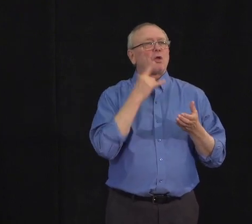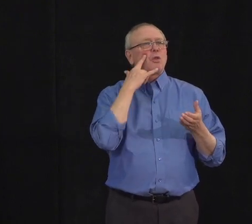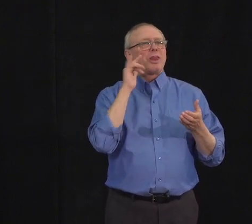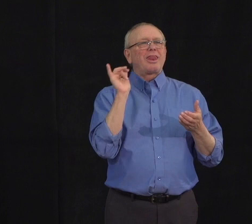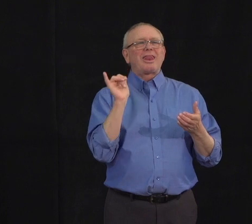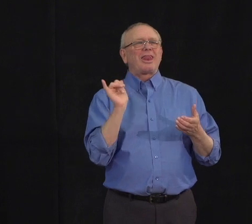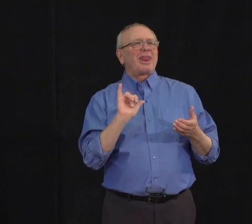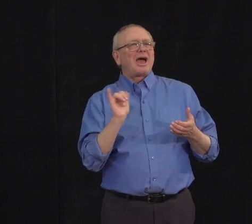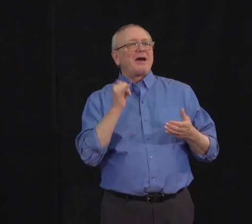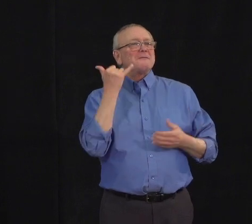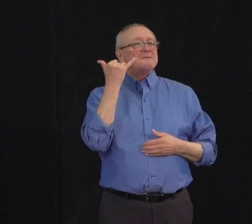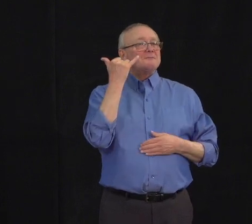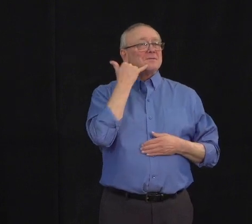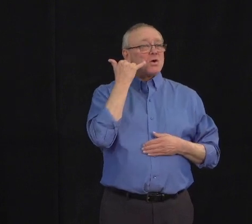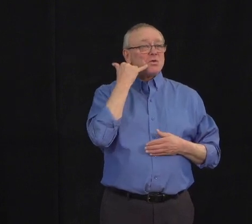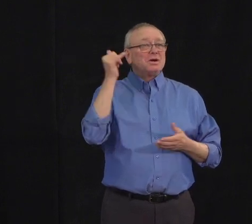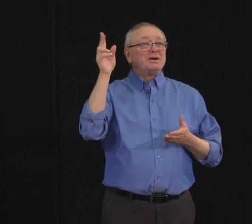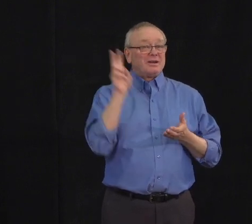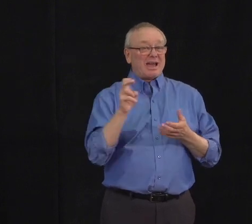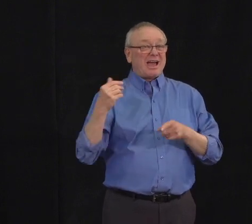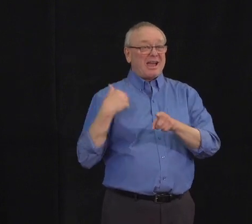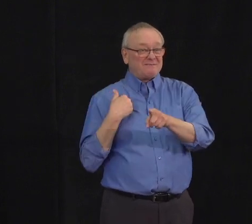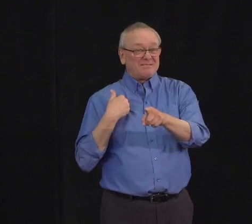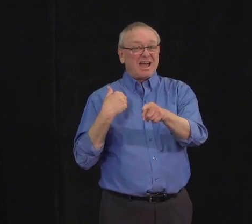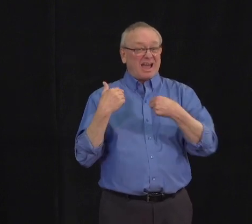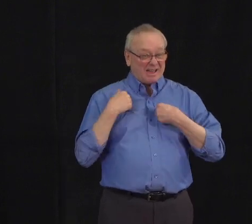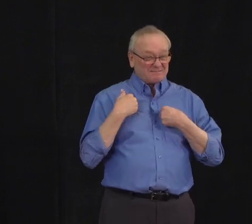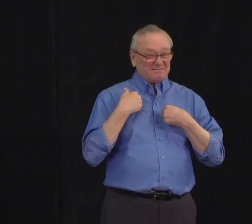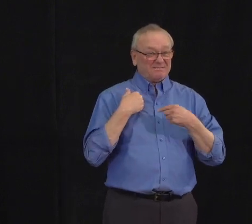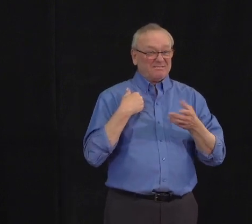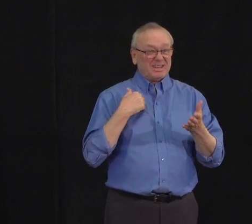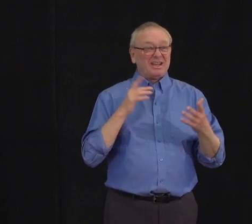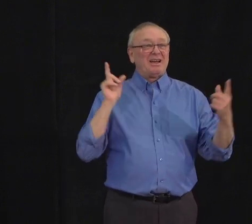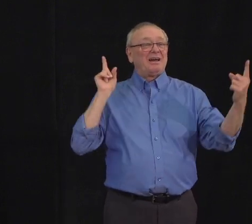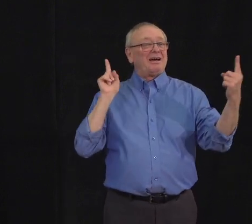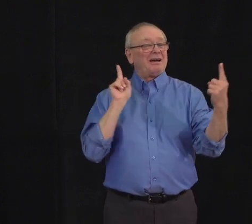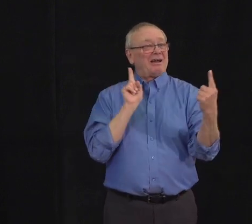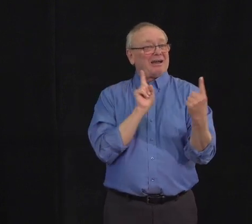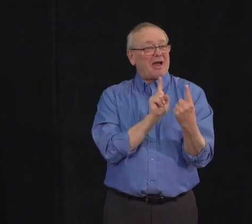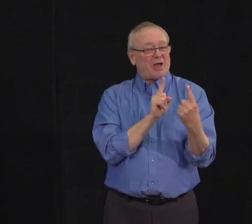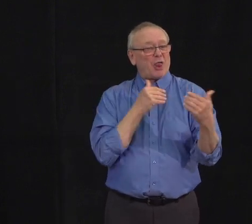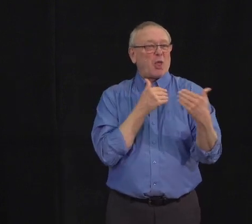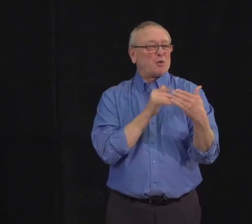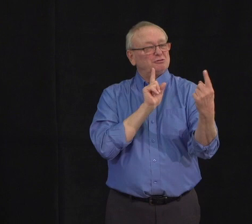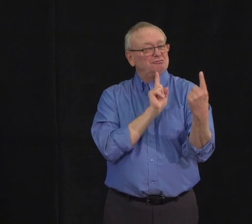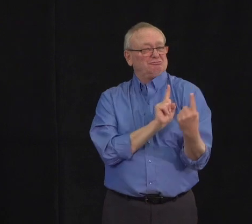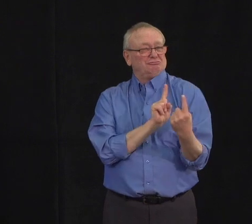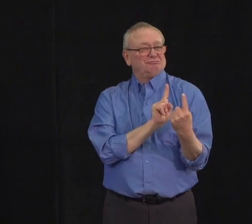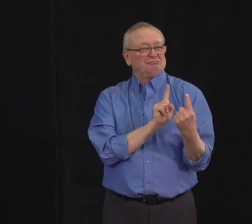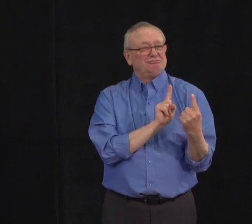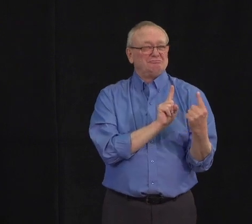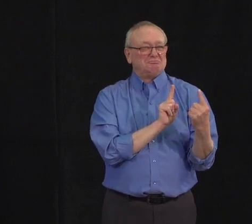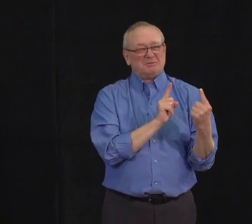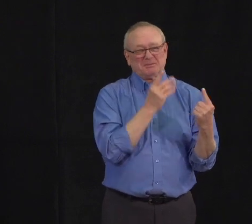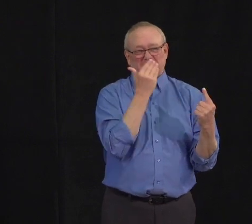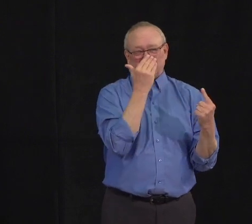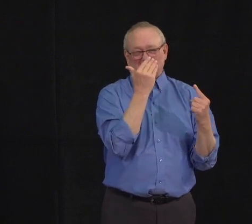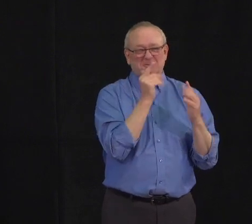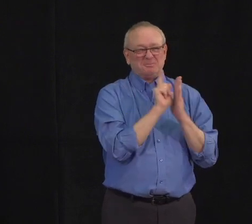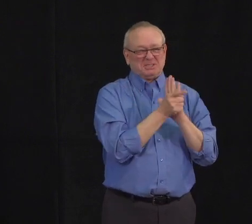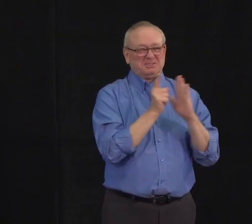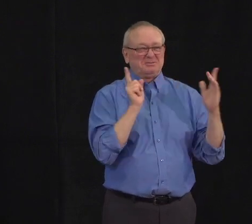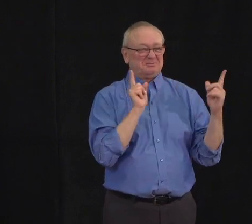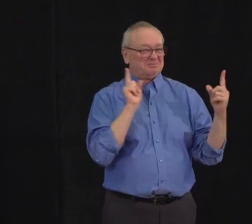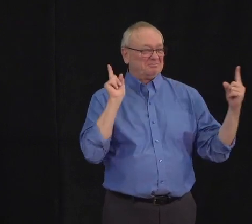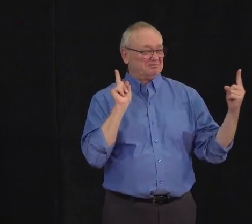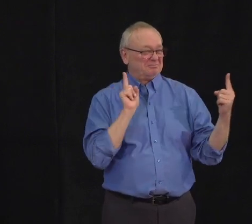phones, which each have the app, get within 2 meters of one another for an overall total of 15 minutes within a 24-hour period